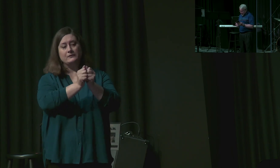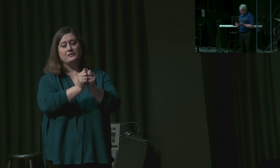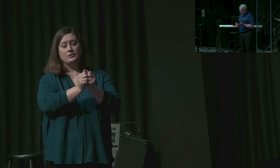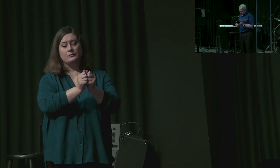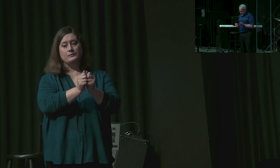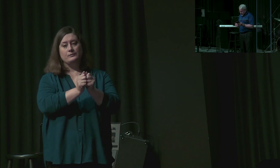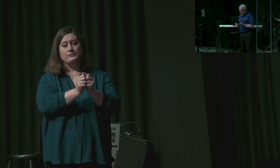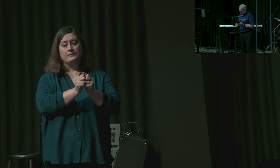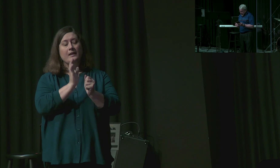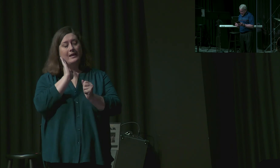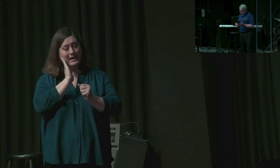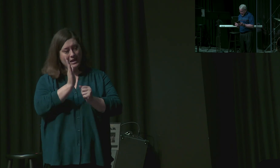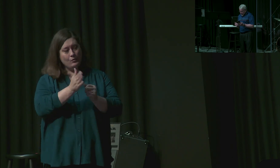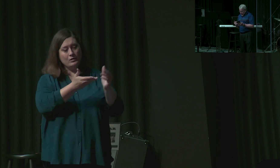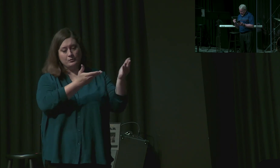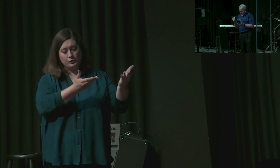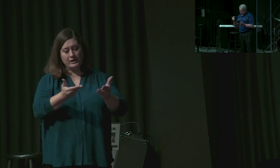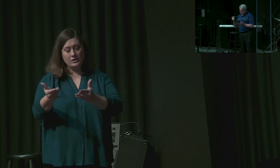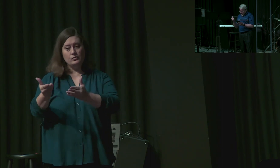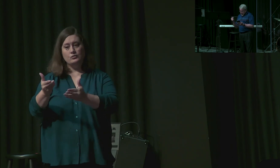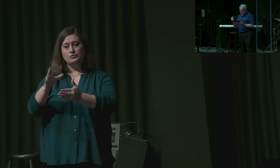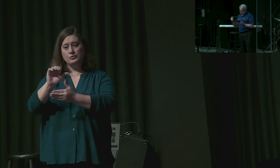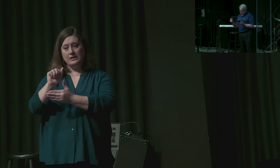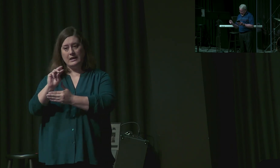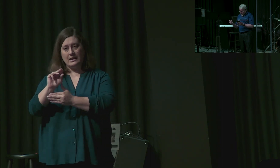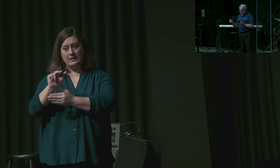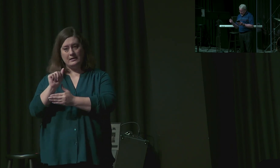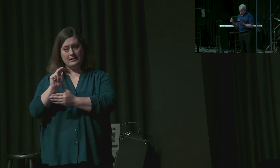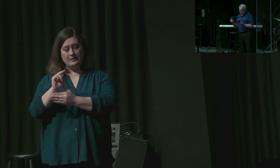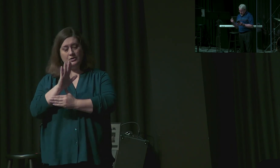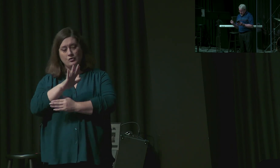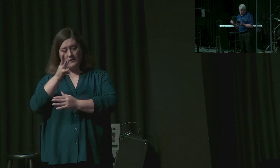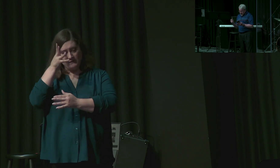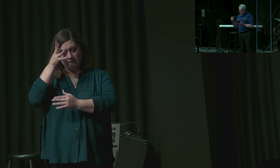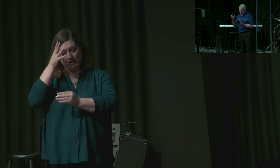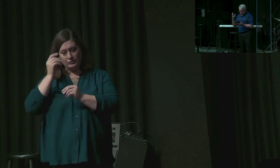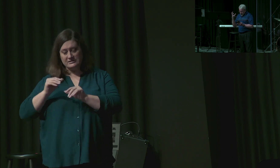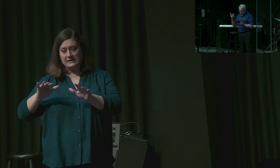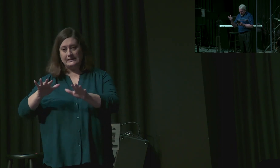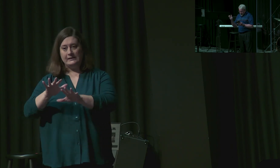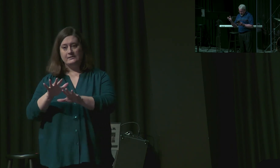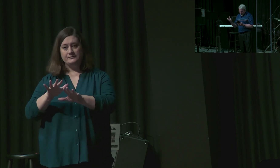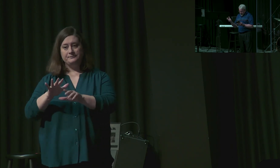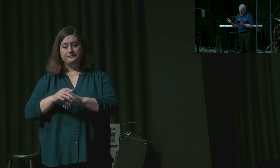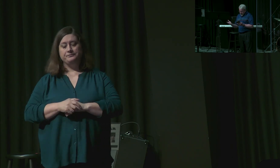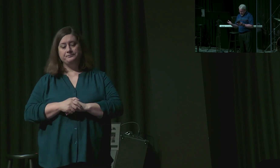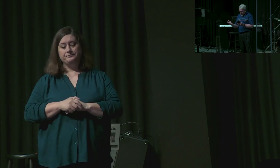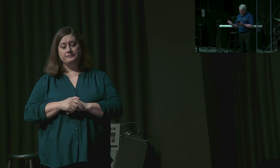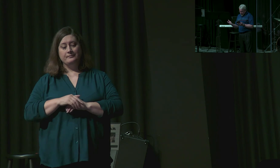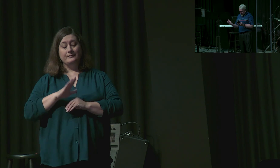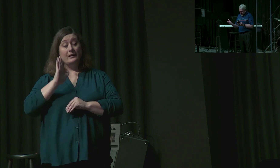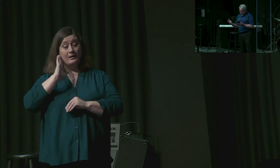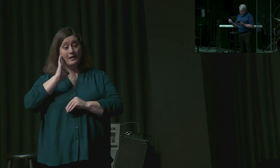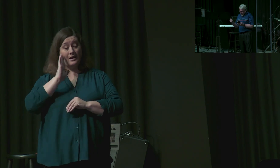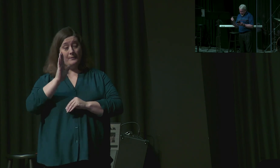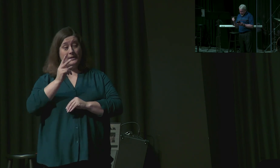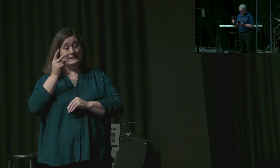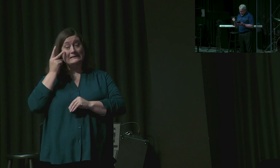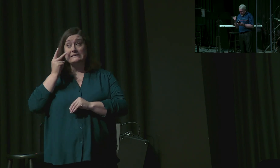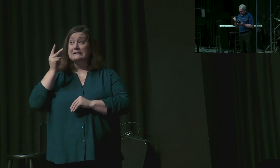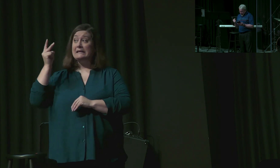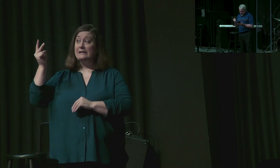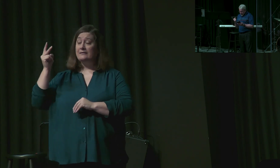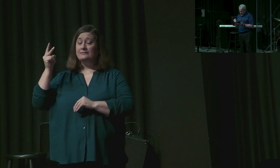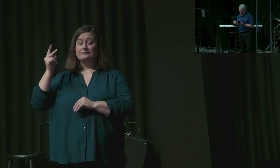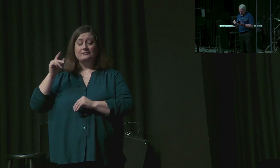of your fathers. Moreover, I have given to you rather than to your brothers one mountain slope that I took